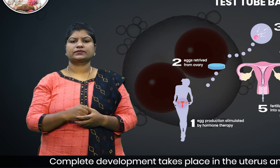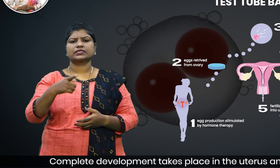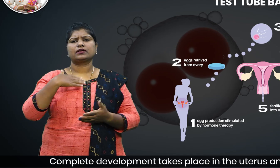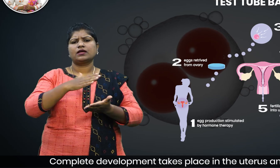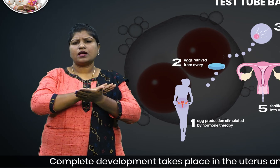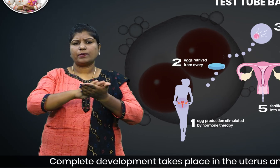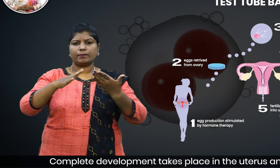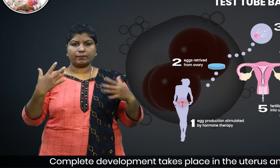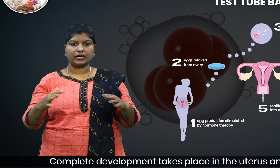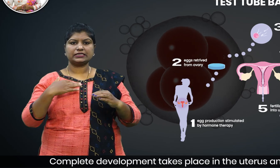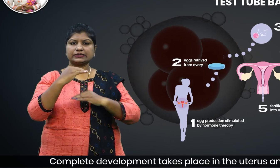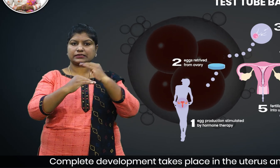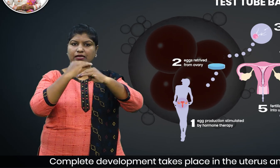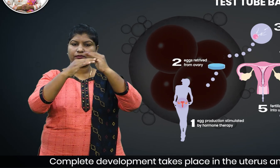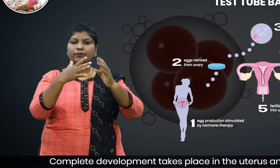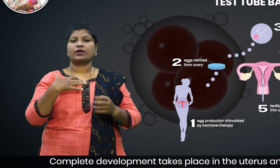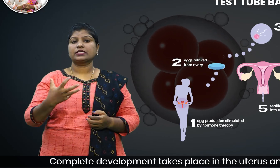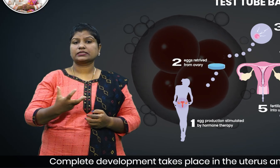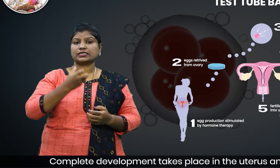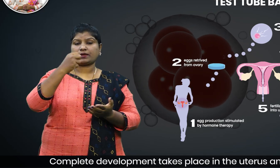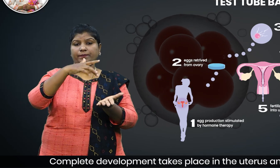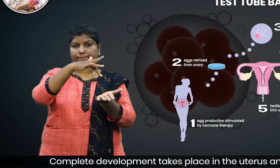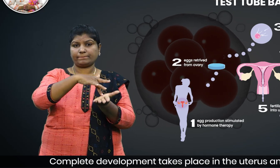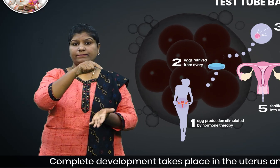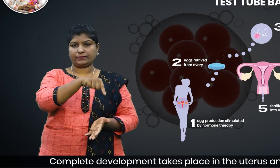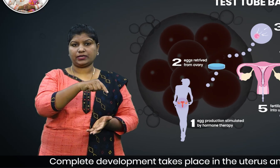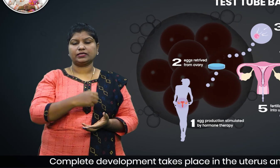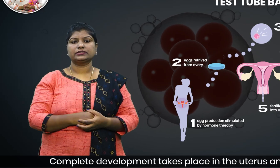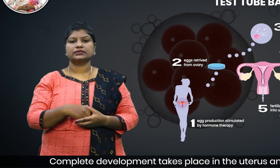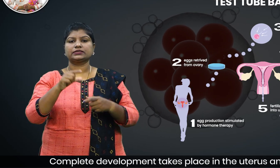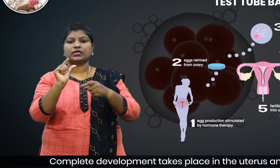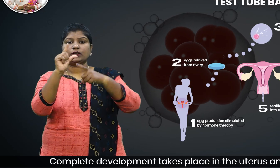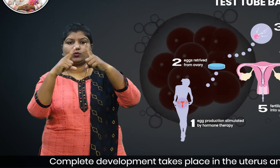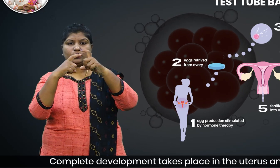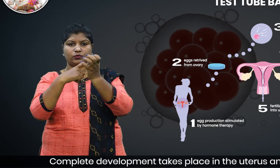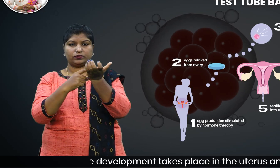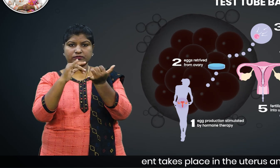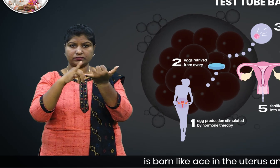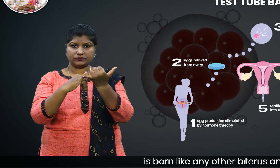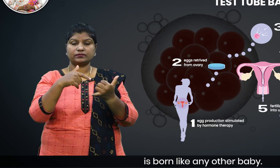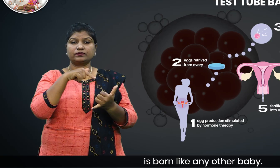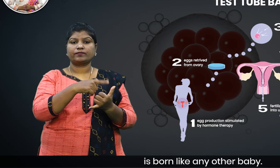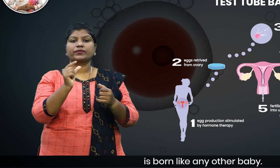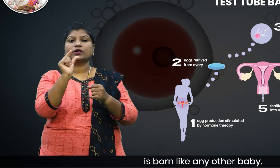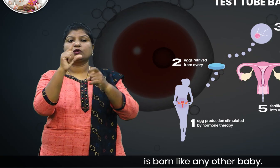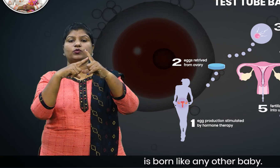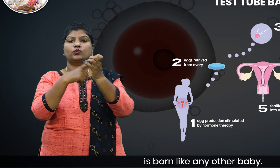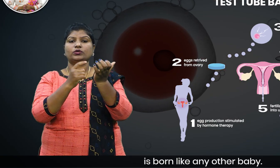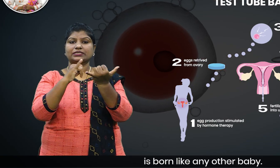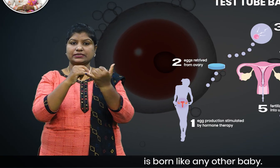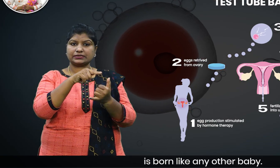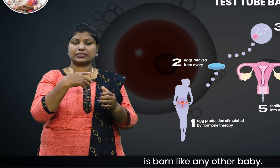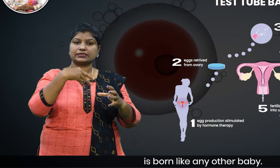Complete development takes place in the uterus and the baby is born like